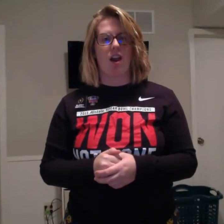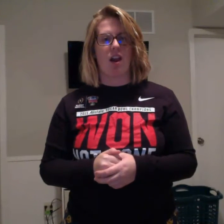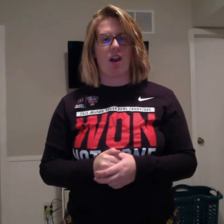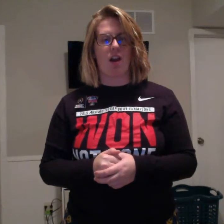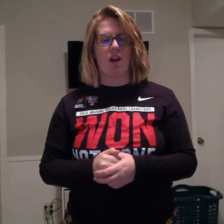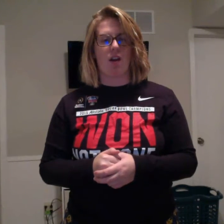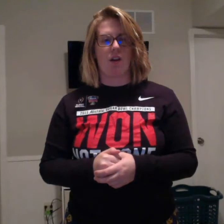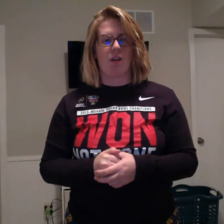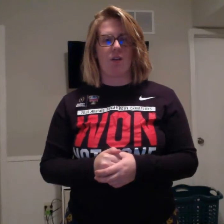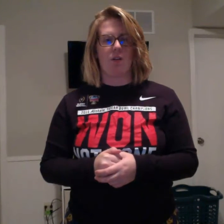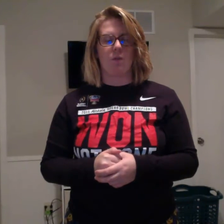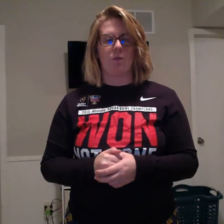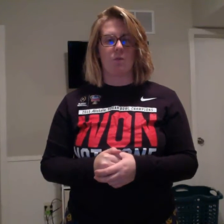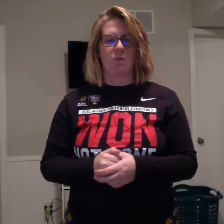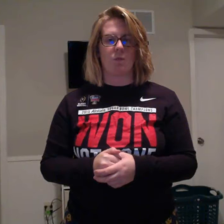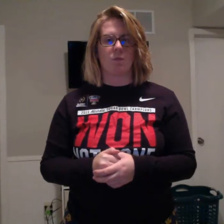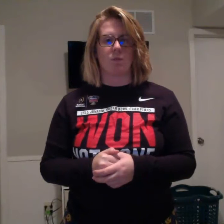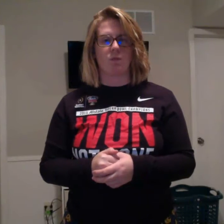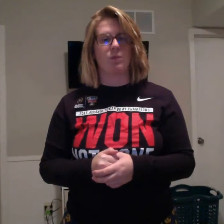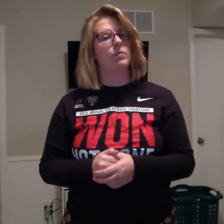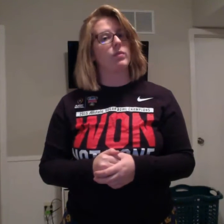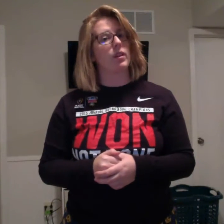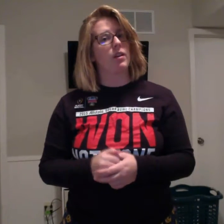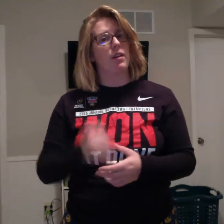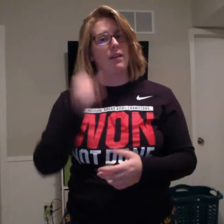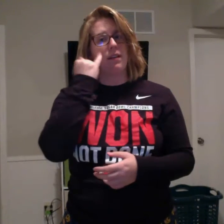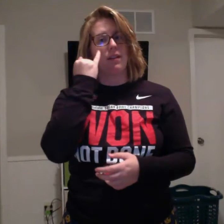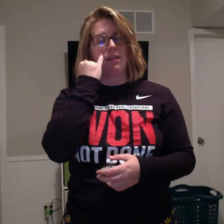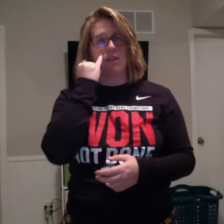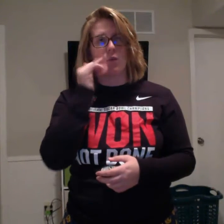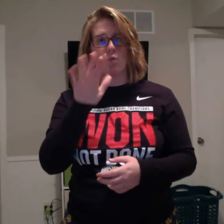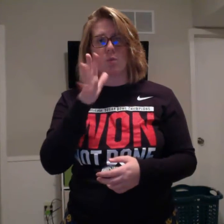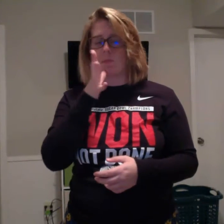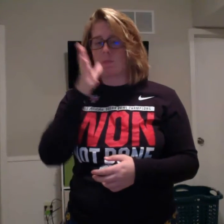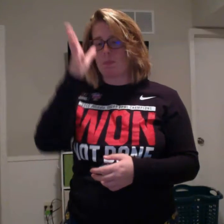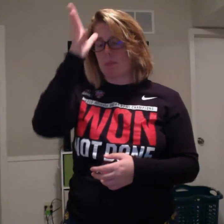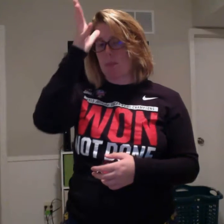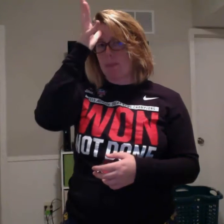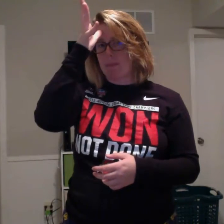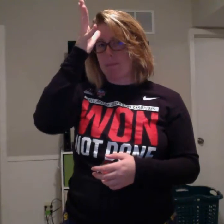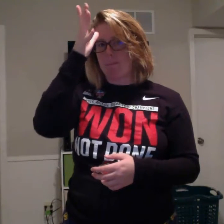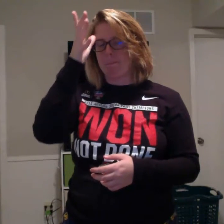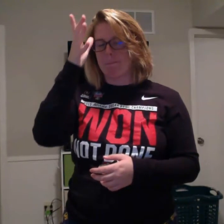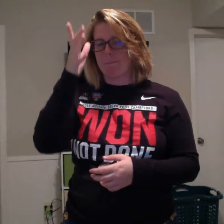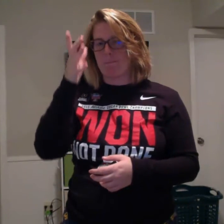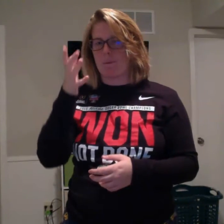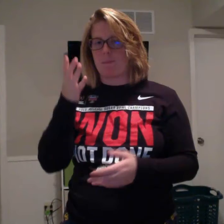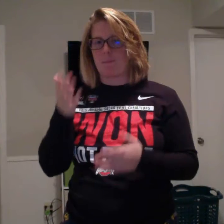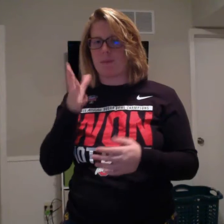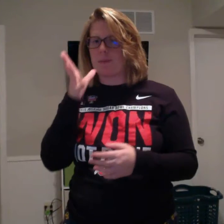HD can inherit even more CAG repeats than the parent did. The higher the number of